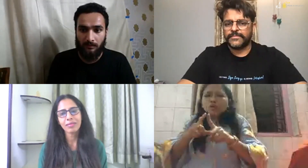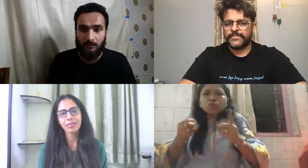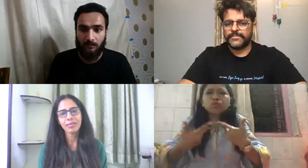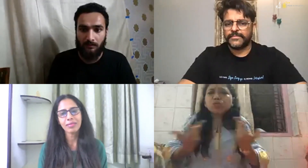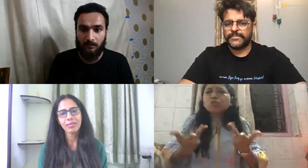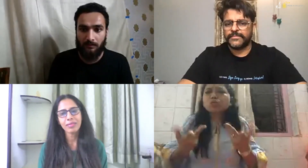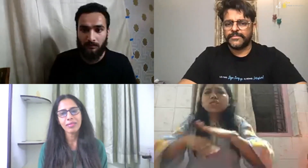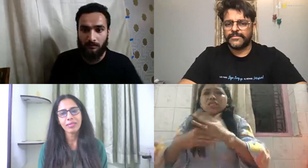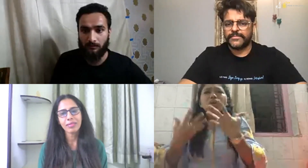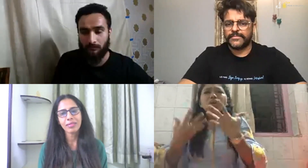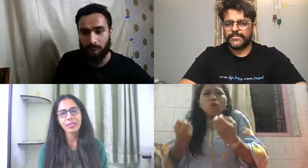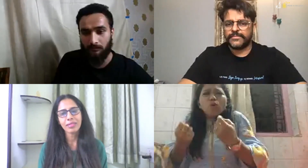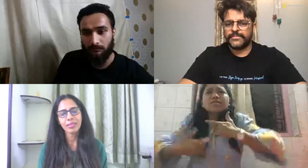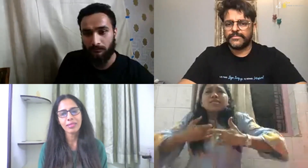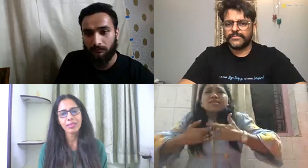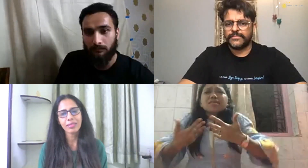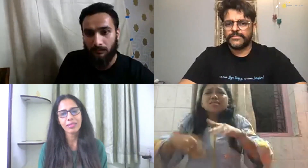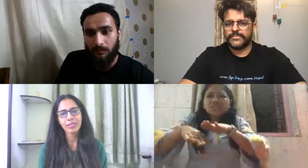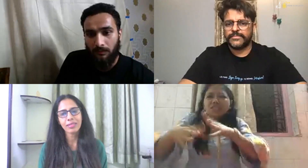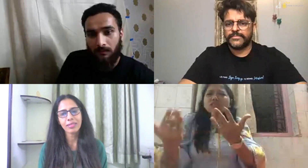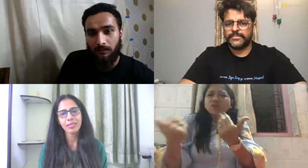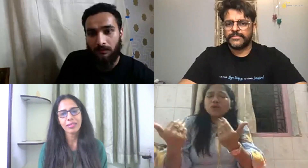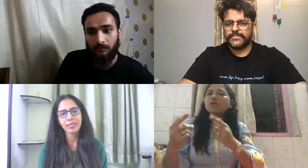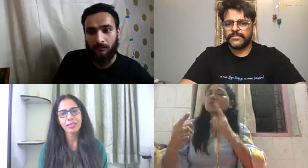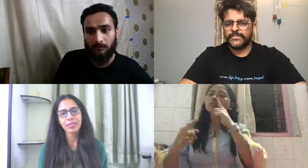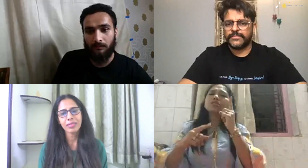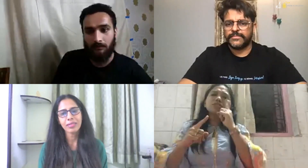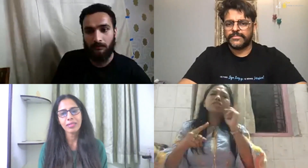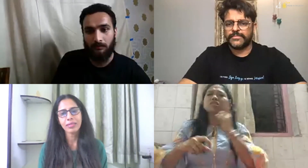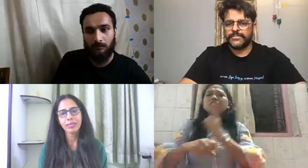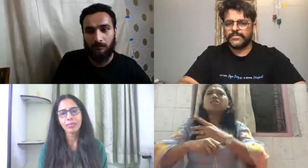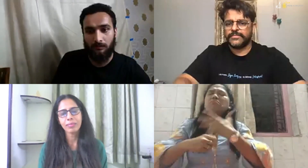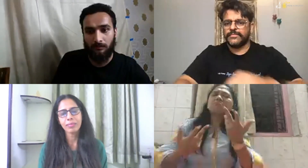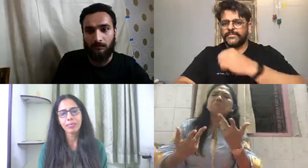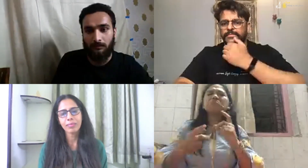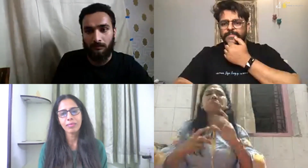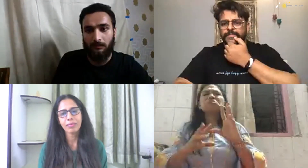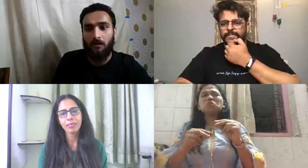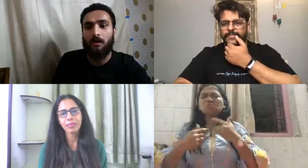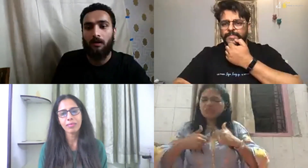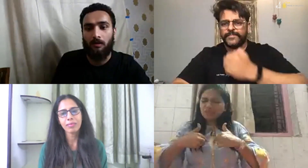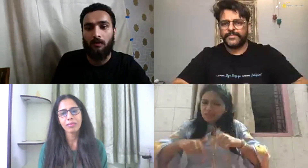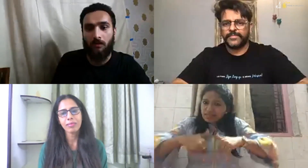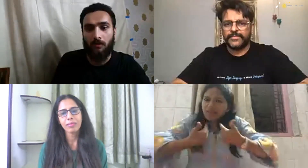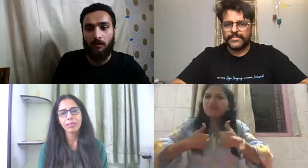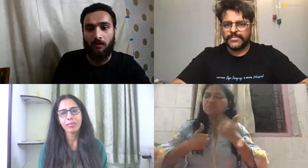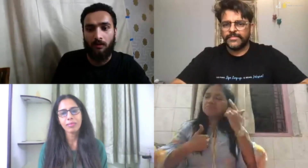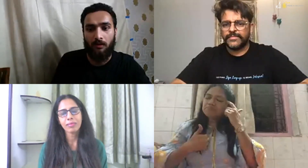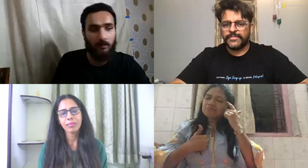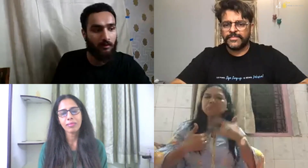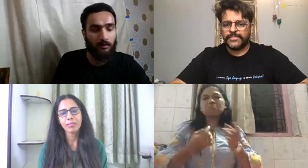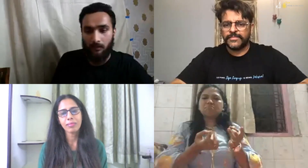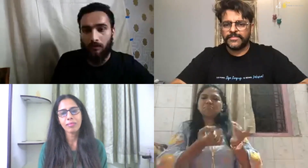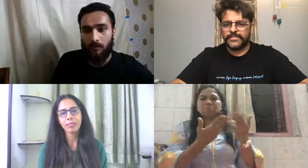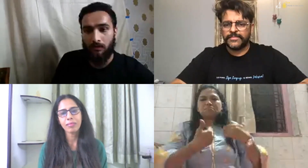good enough. So she will always go out, and I was so interested to learn all the uh, skills, all